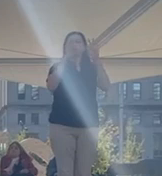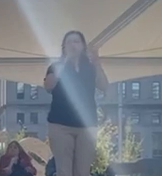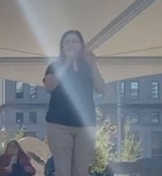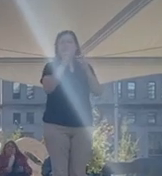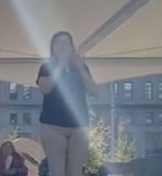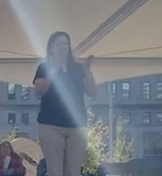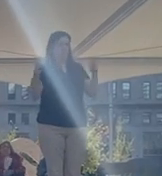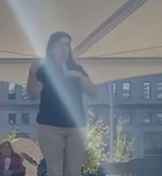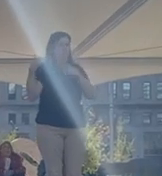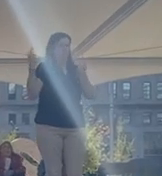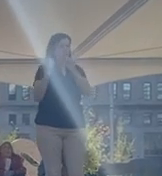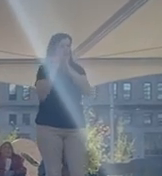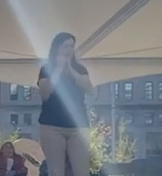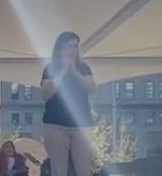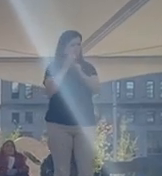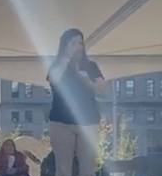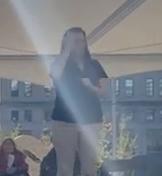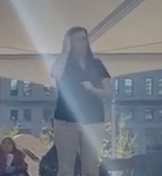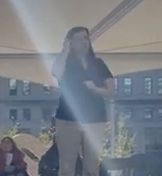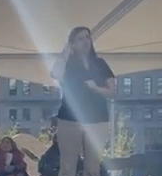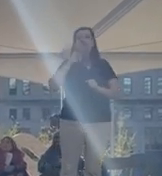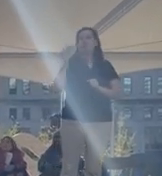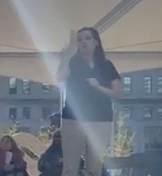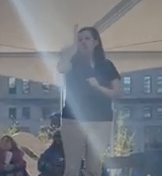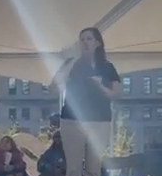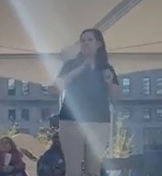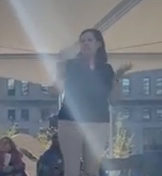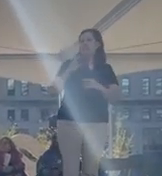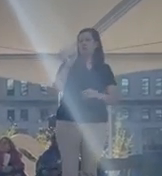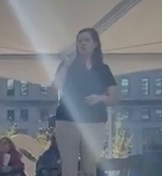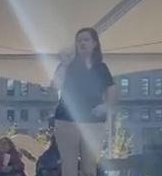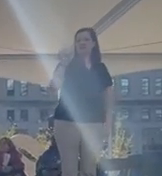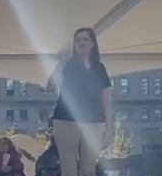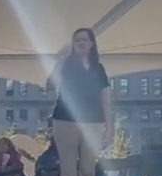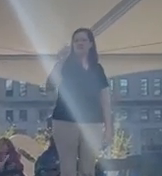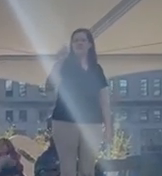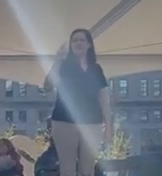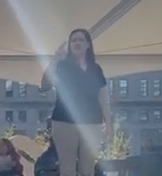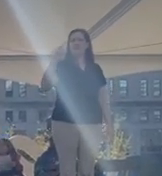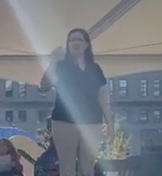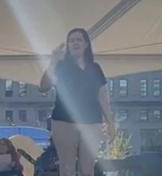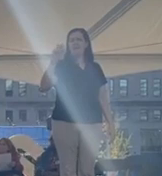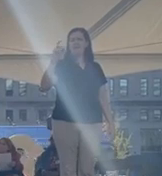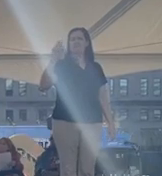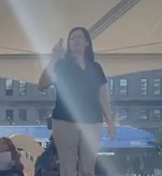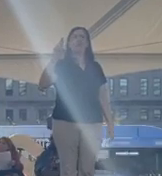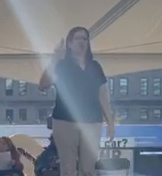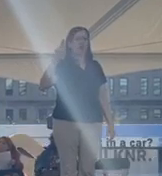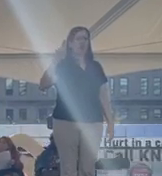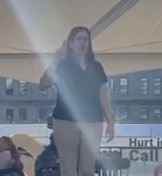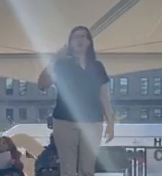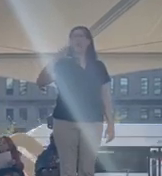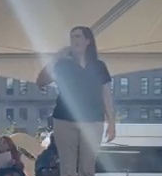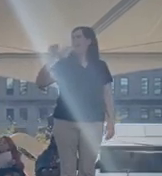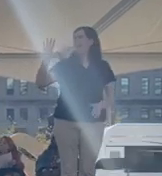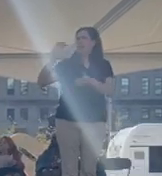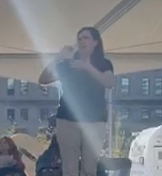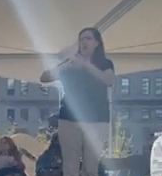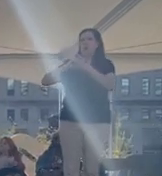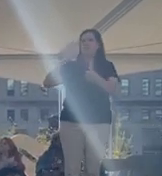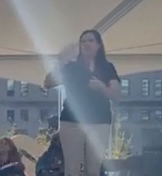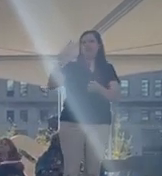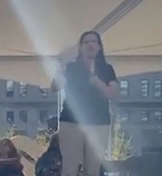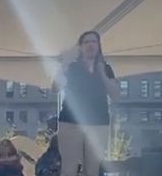did together in University Circle. There's a gentleman here by the name of Steve Hansler, and he is and his partner Beth over at